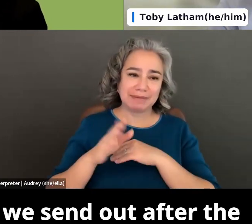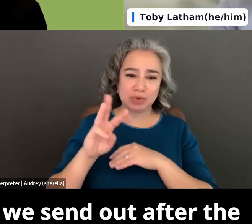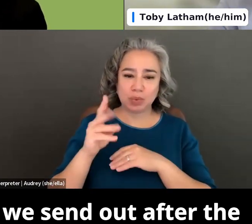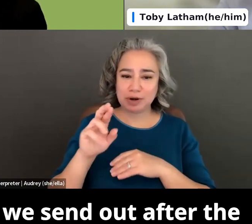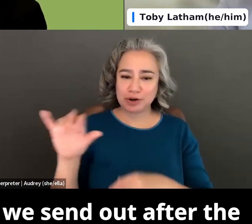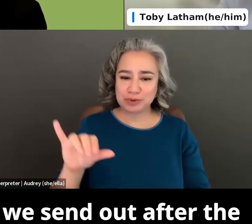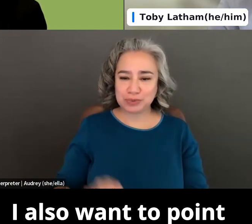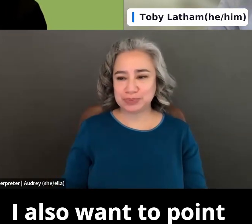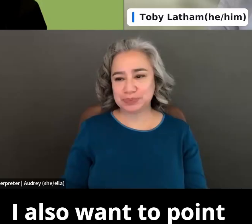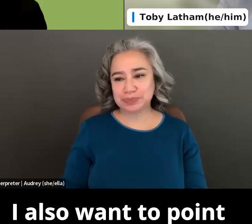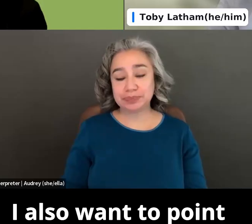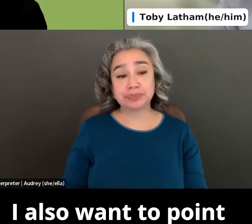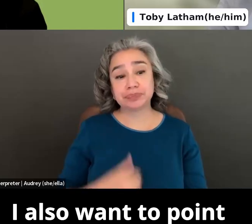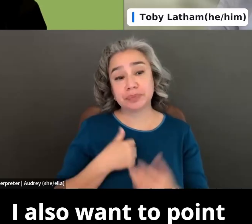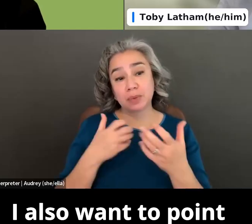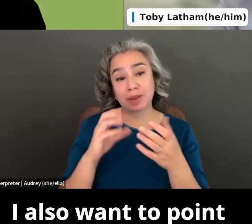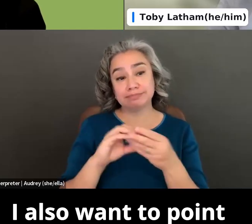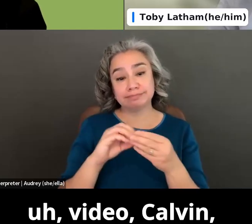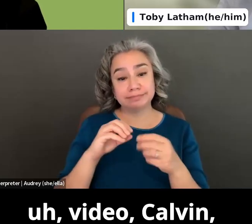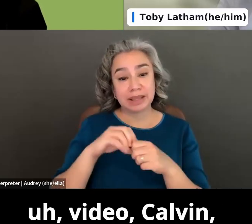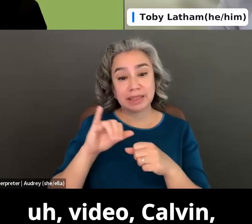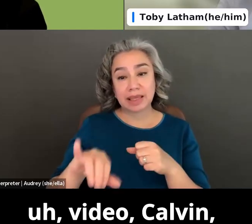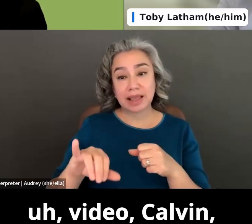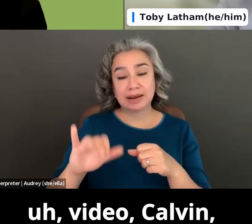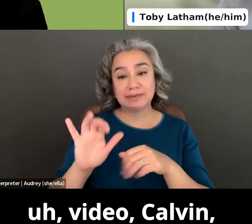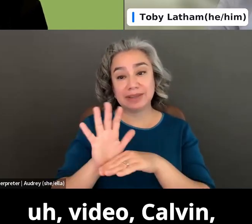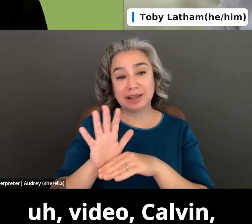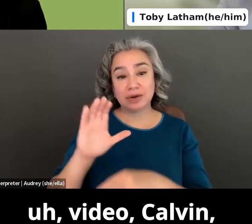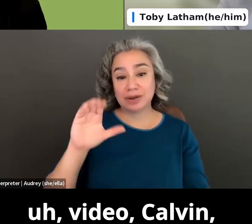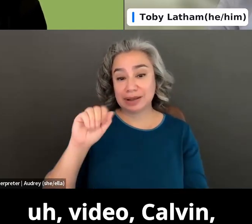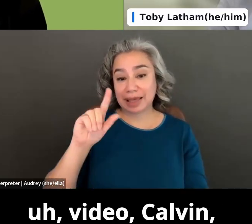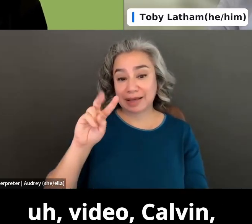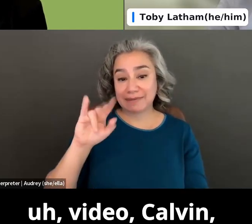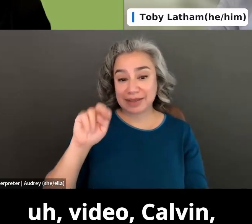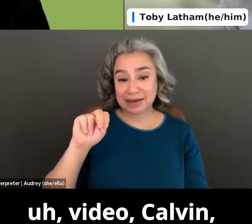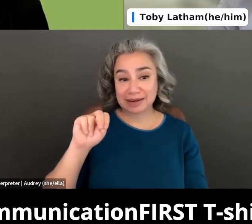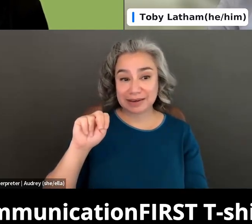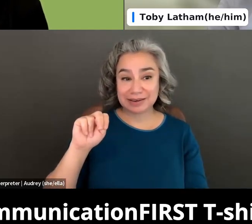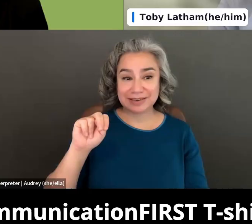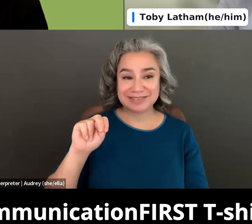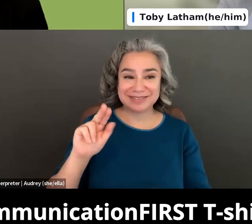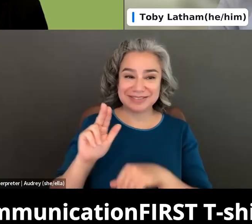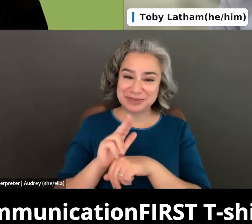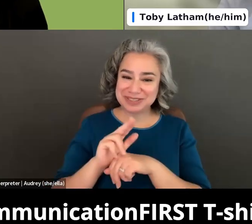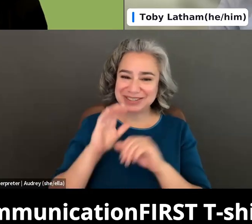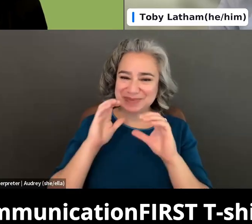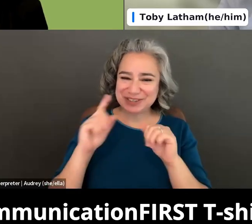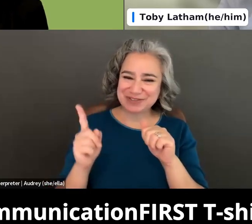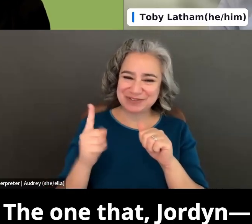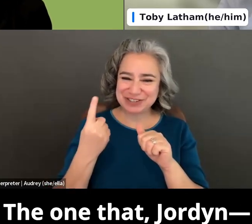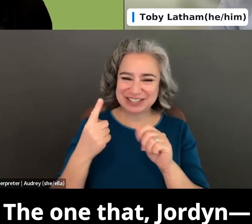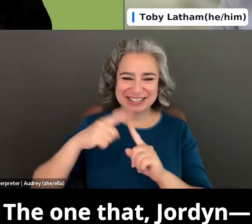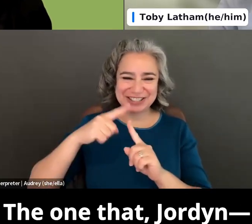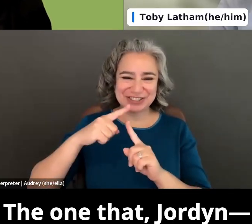well. I also want to point out that in that video, Calvin was wearing a Communication First t-shirt. I think it